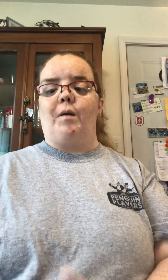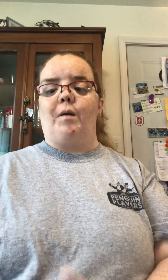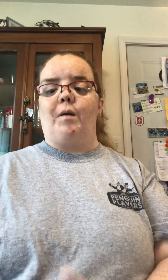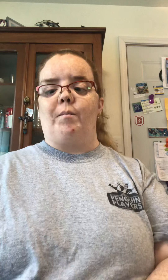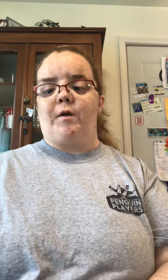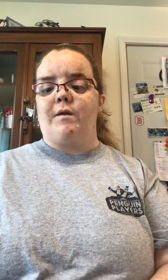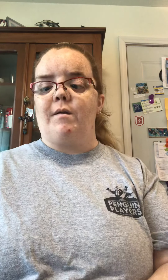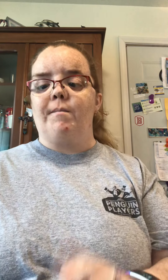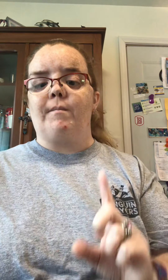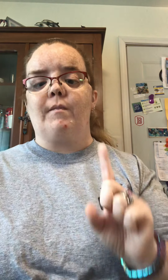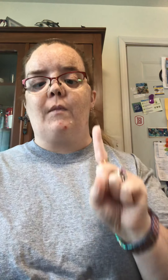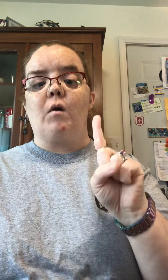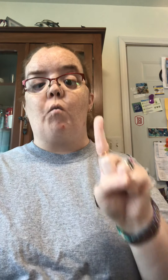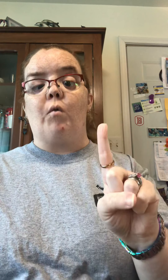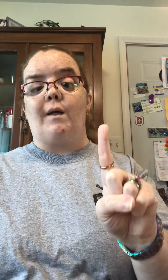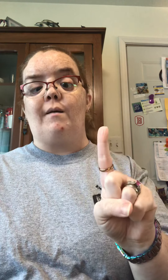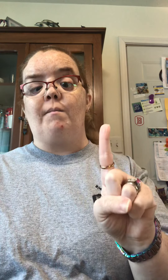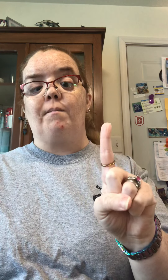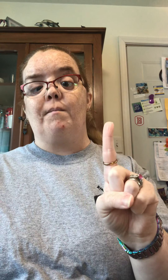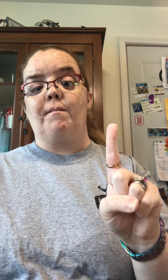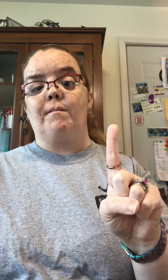with the numbers. 1,